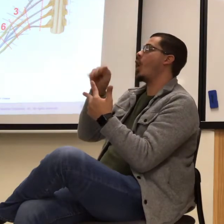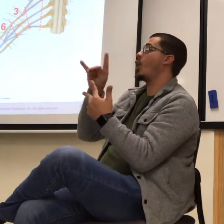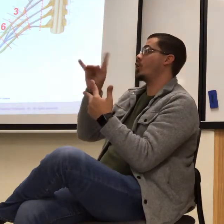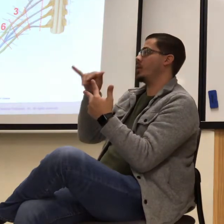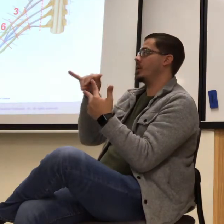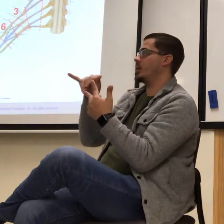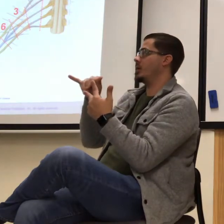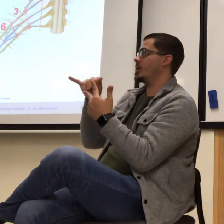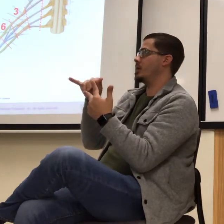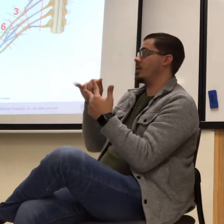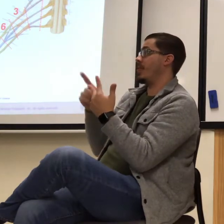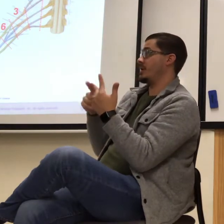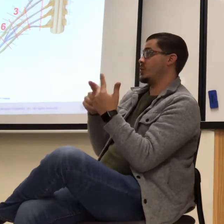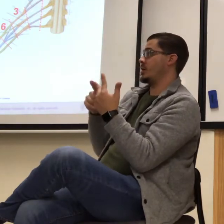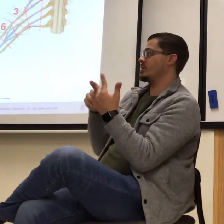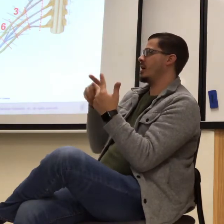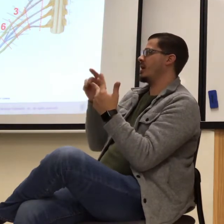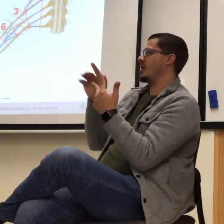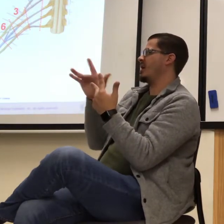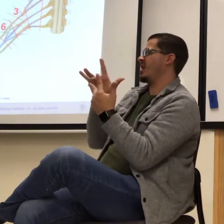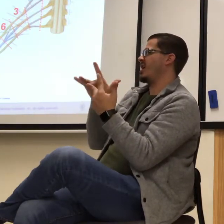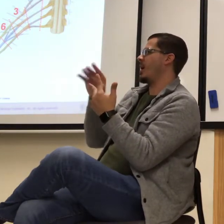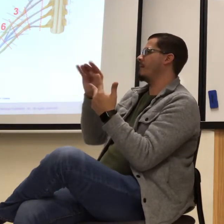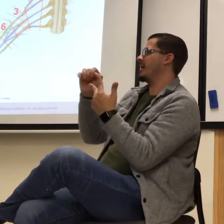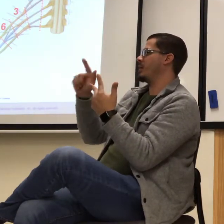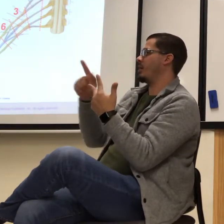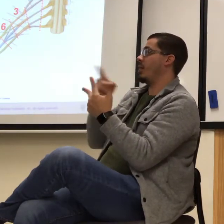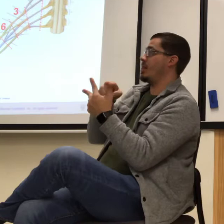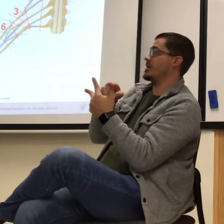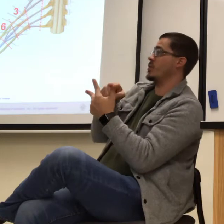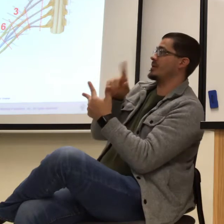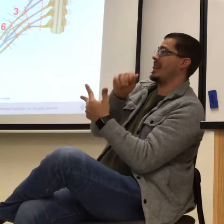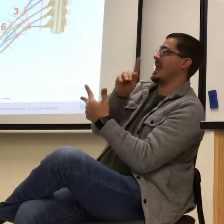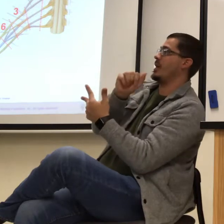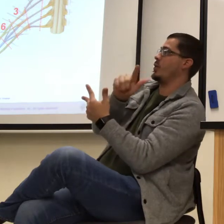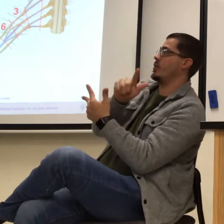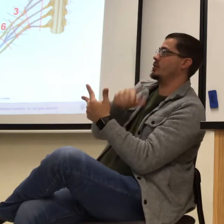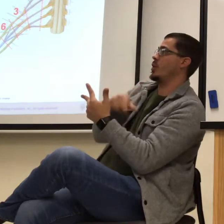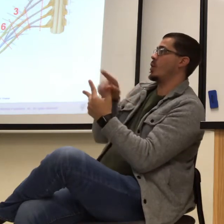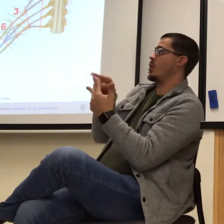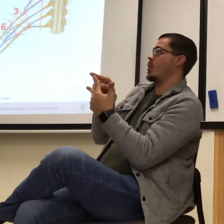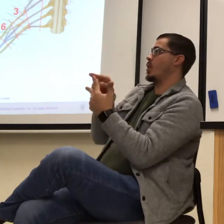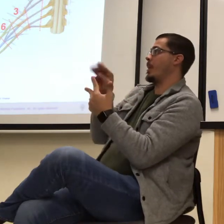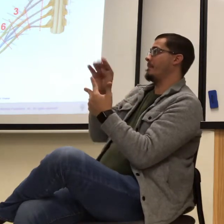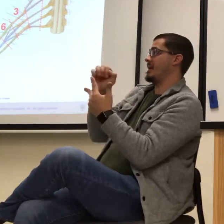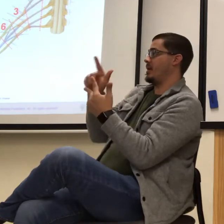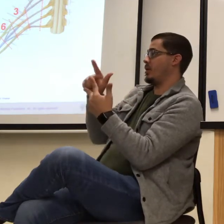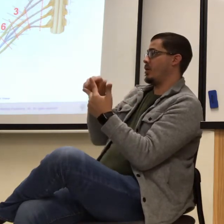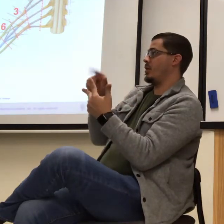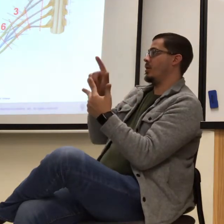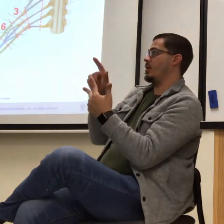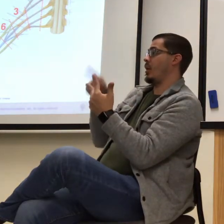This cord is medial to it, and this cord is lateral to it. So you have medial cord and lateral cord.